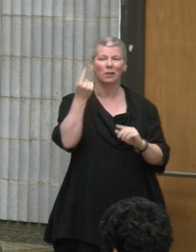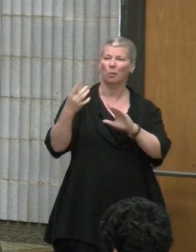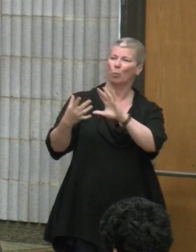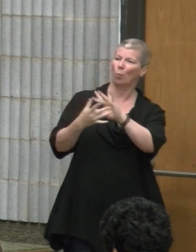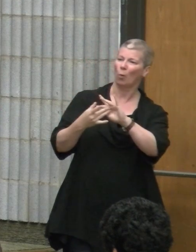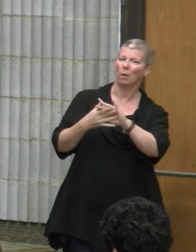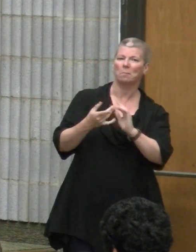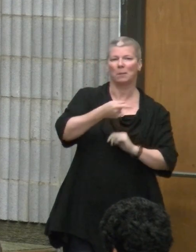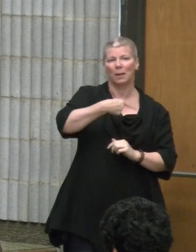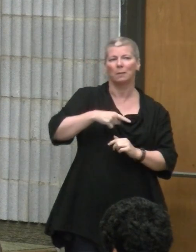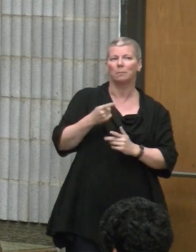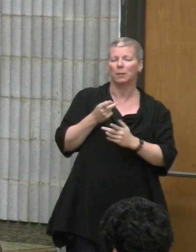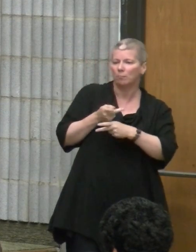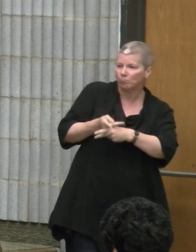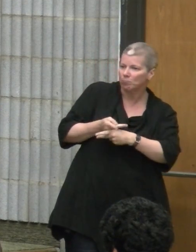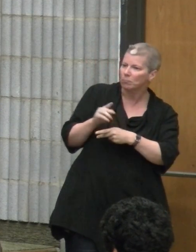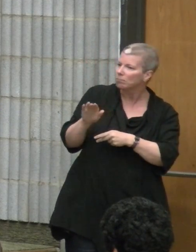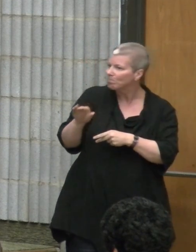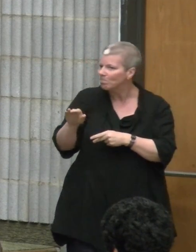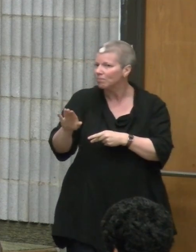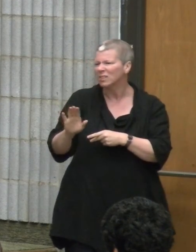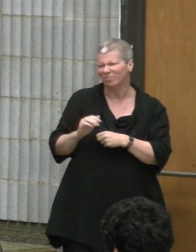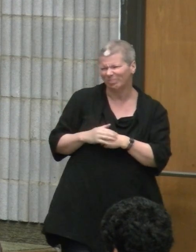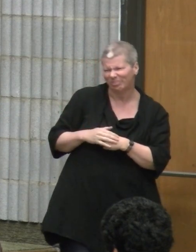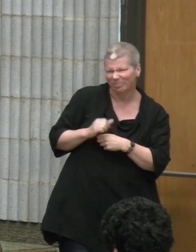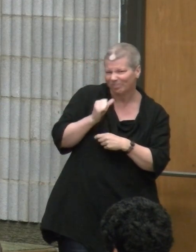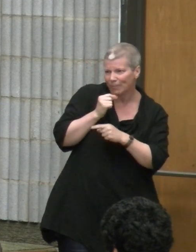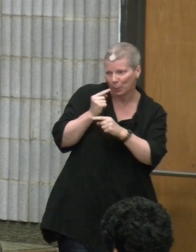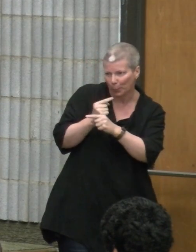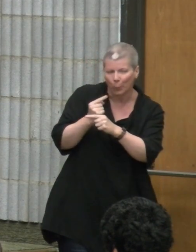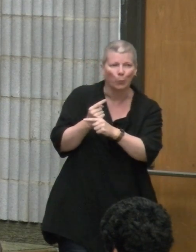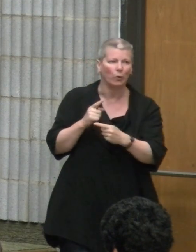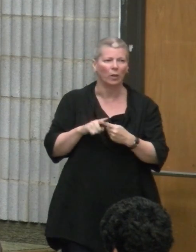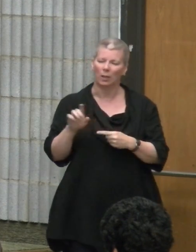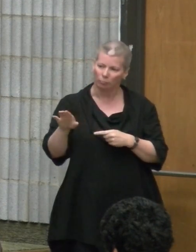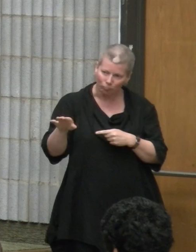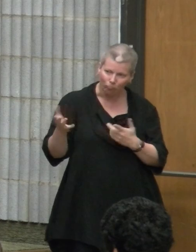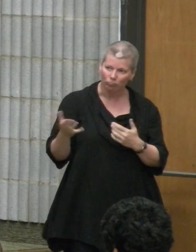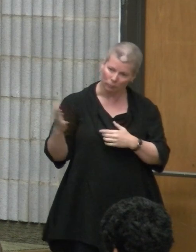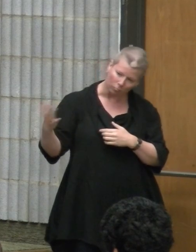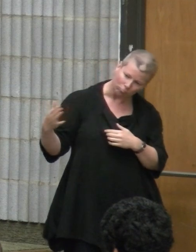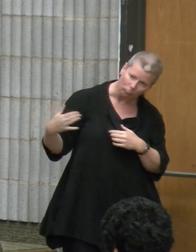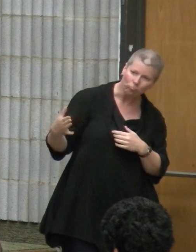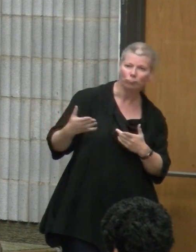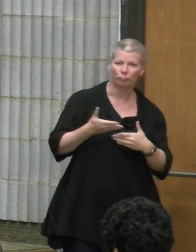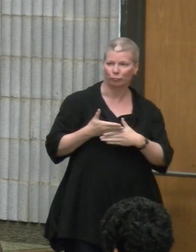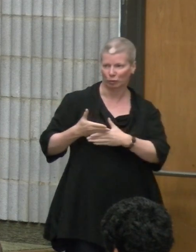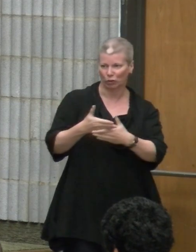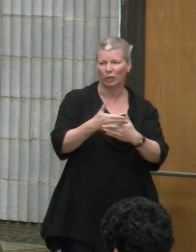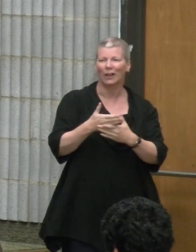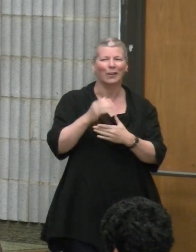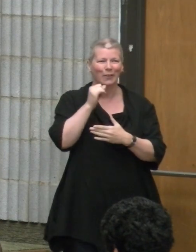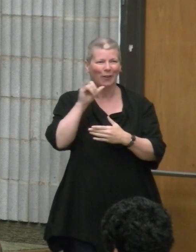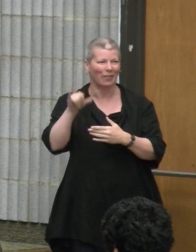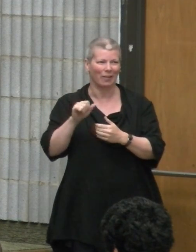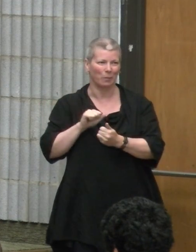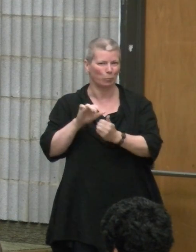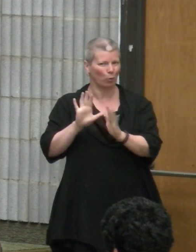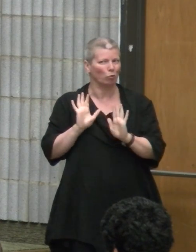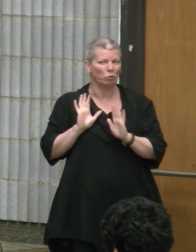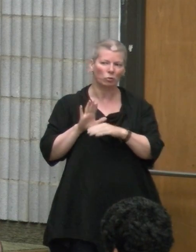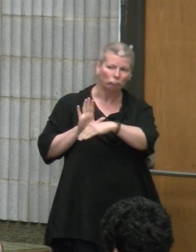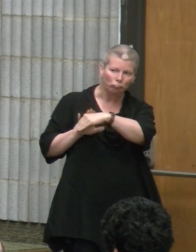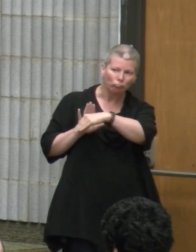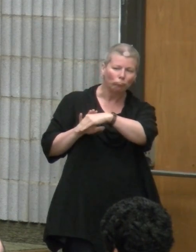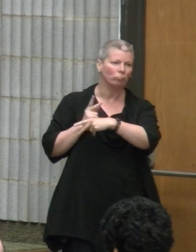just gently try to help them out in, bringing them or calling them into our place of knowledge, and hey, this is why what you